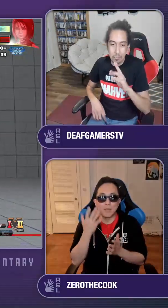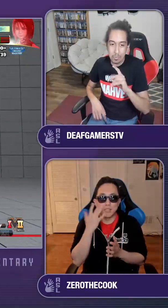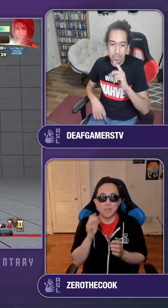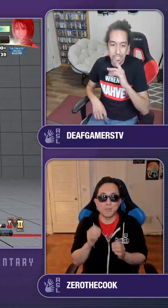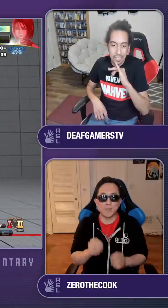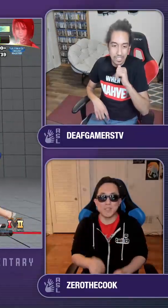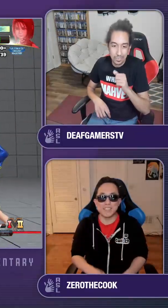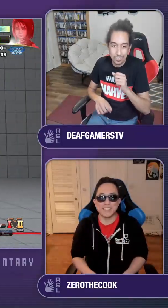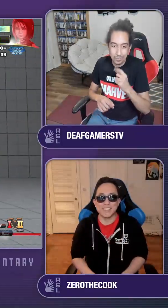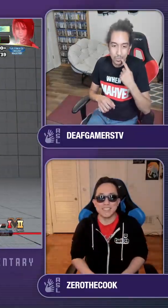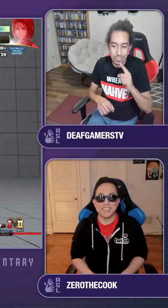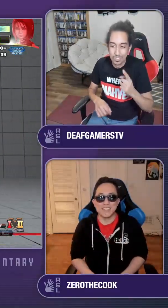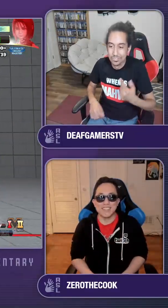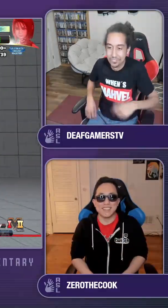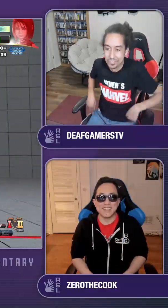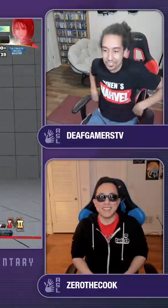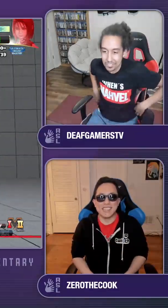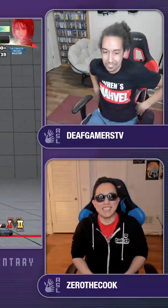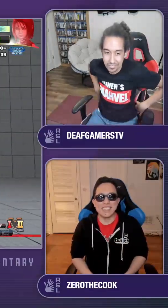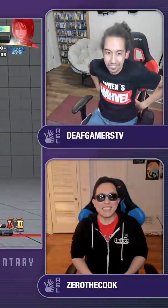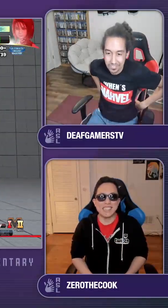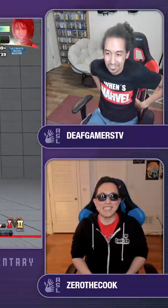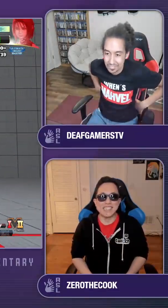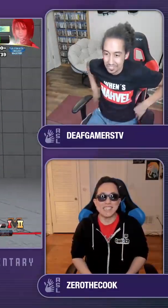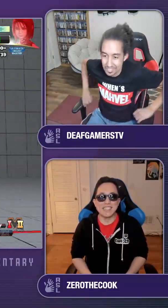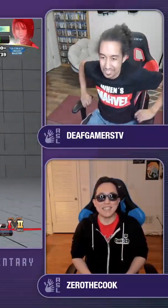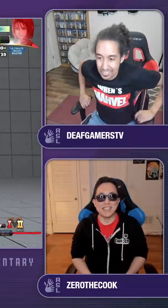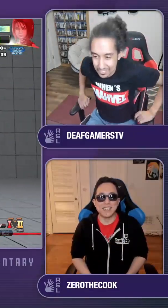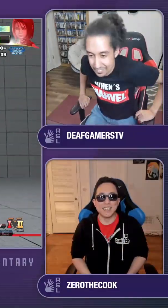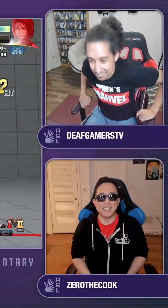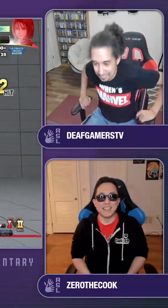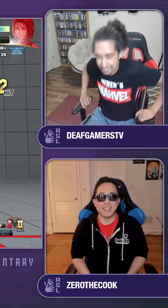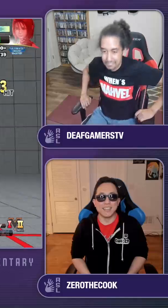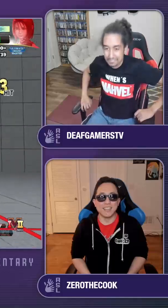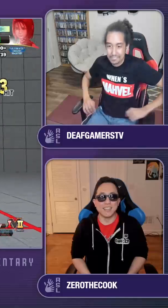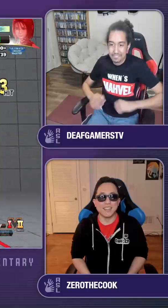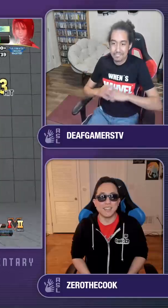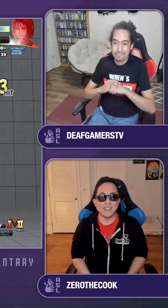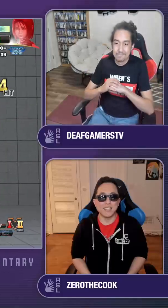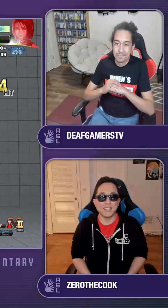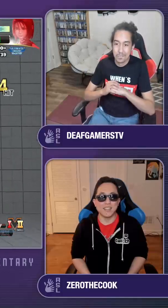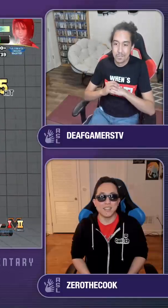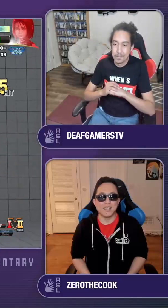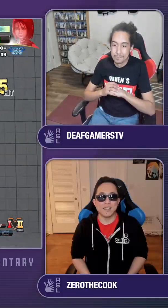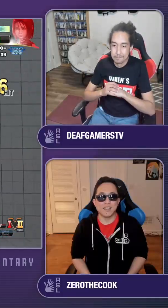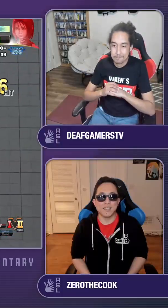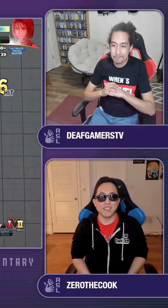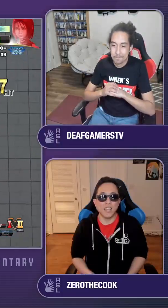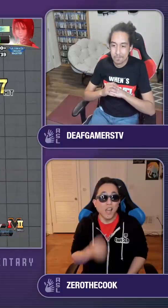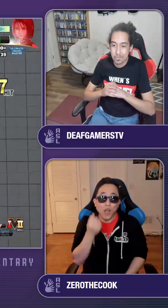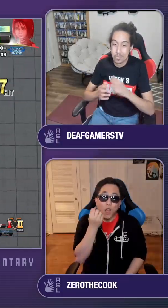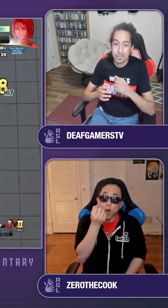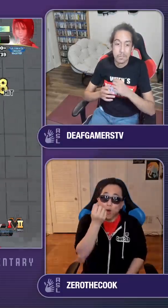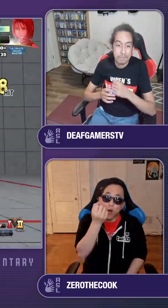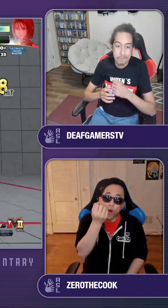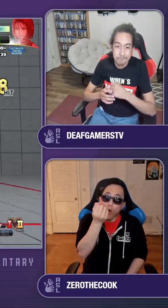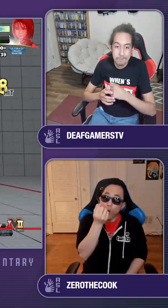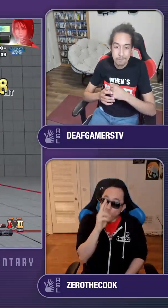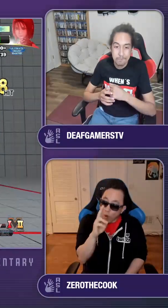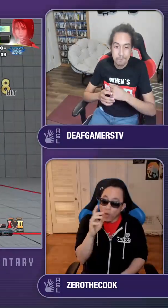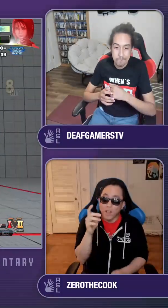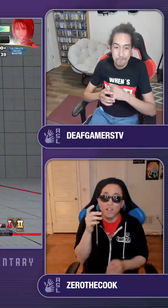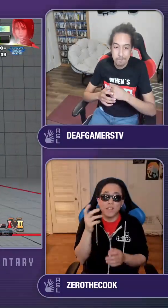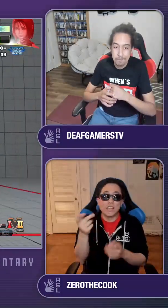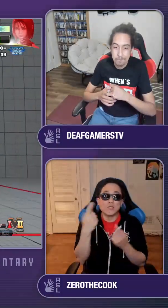Akira. All right. Like you see how many buttons Metro M presses now. He's just not pressing